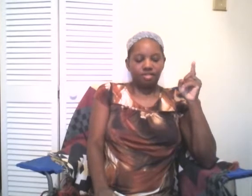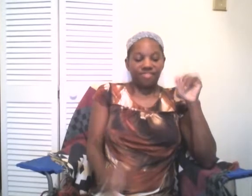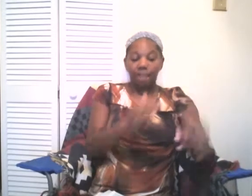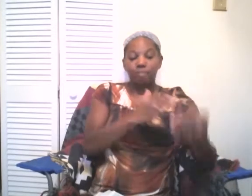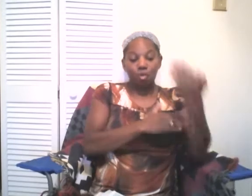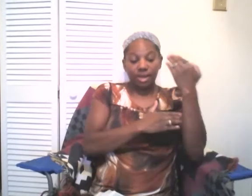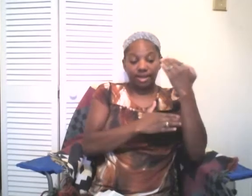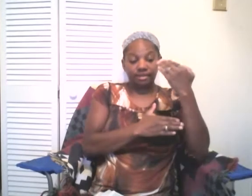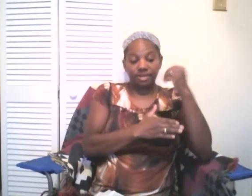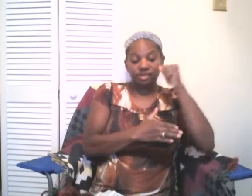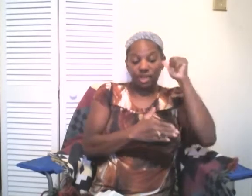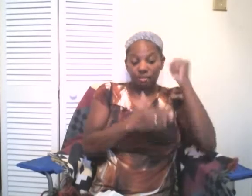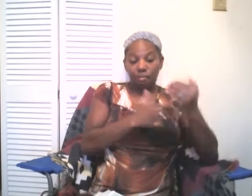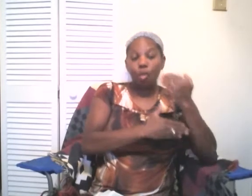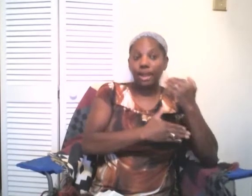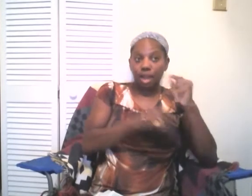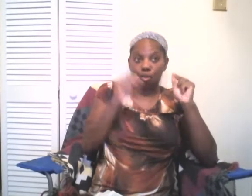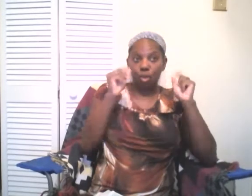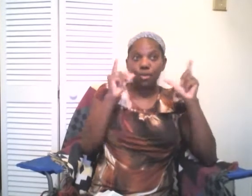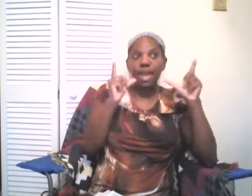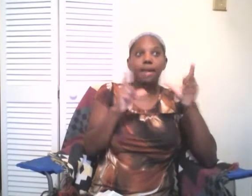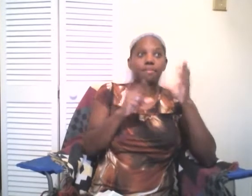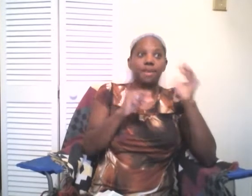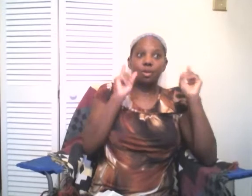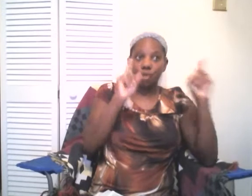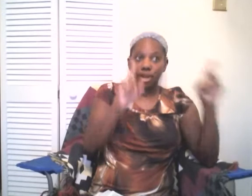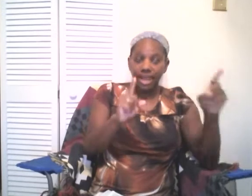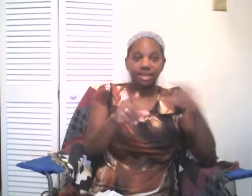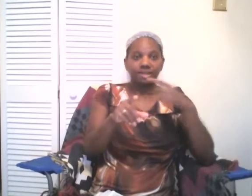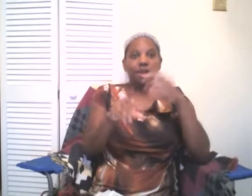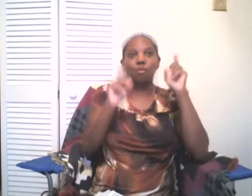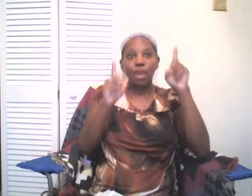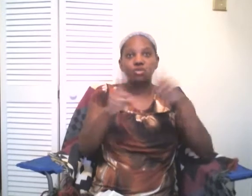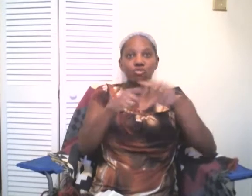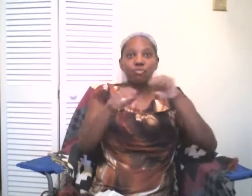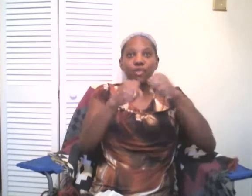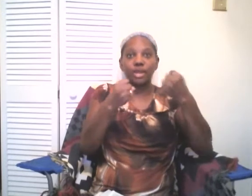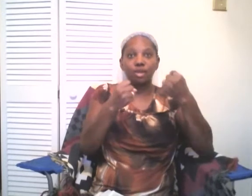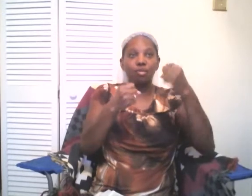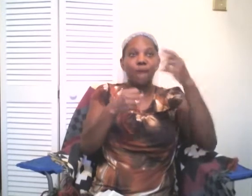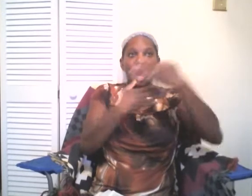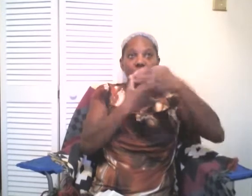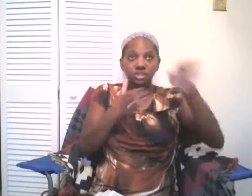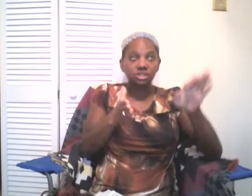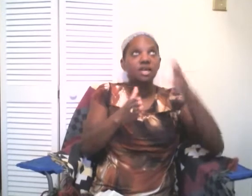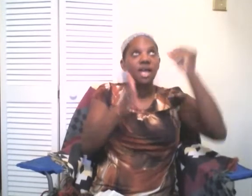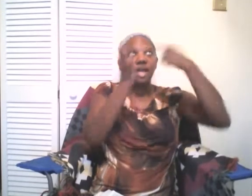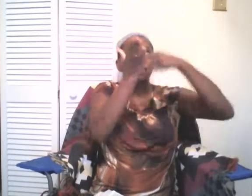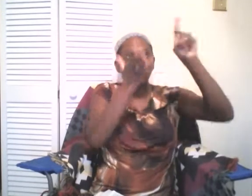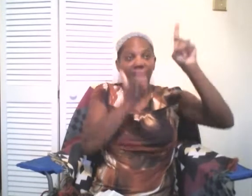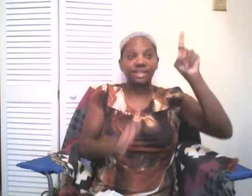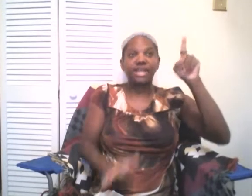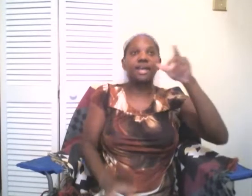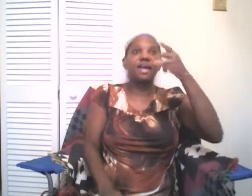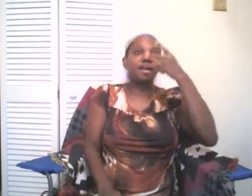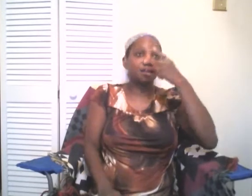that morning, yesterday morning, I woke up and I went ahead and I went to the breaker box and checked it, and I